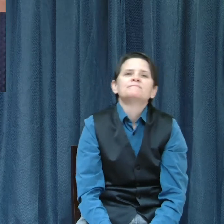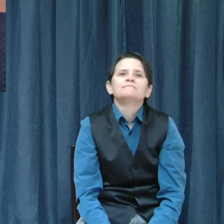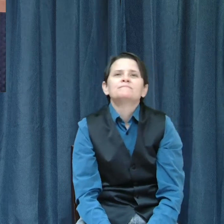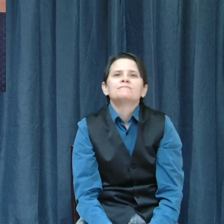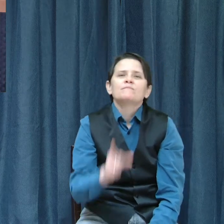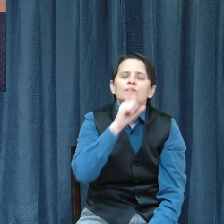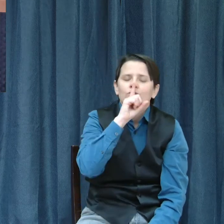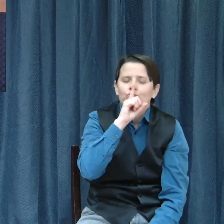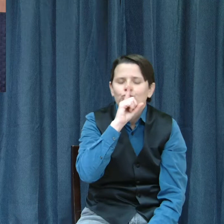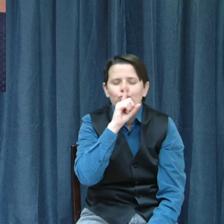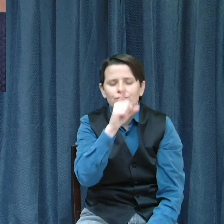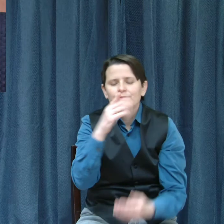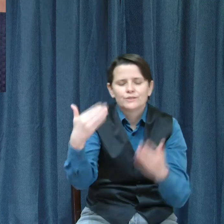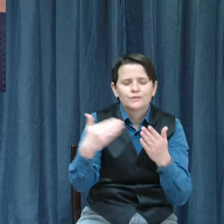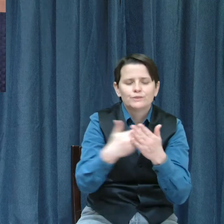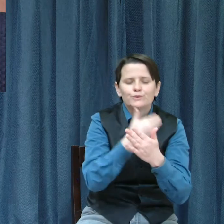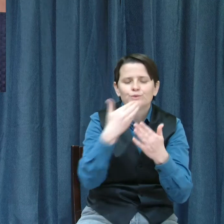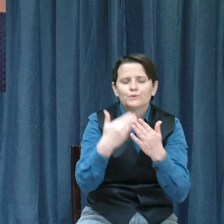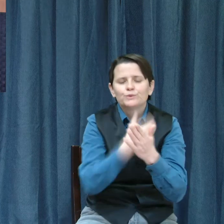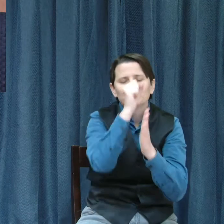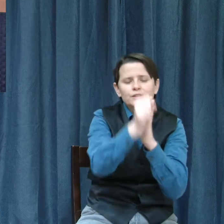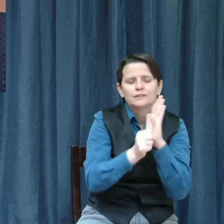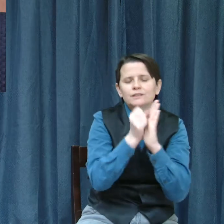It's a new day.